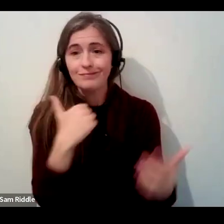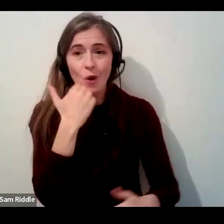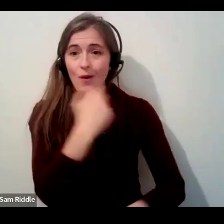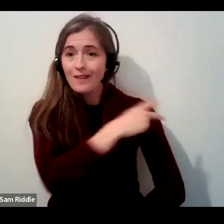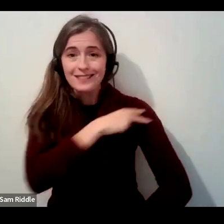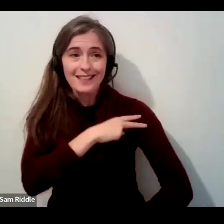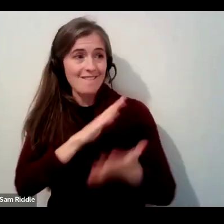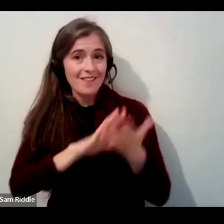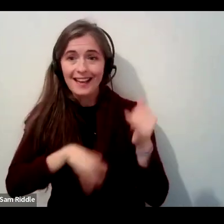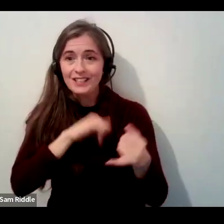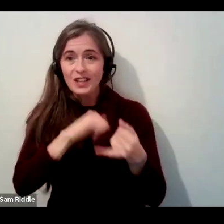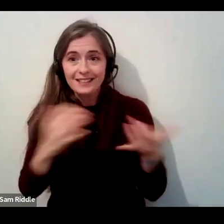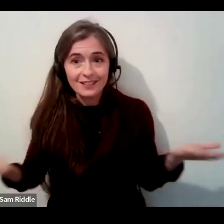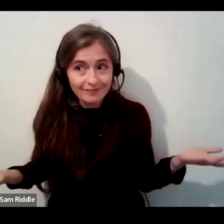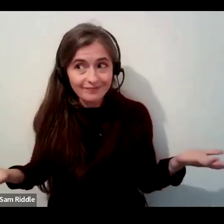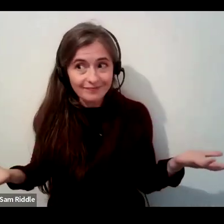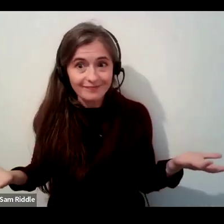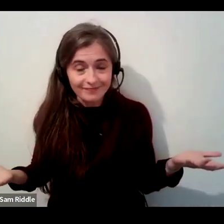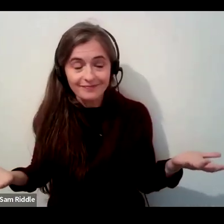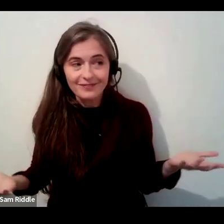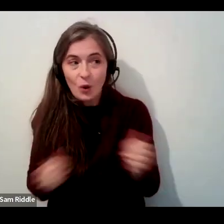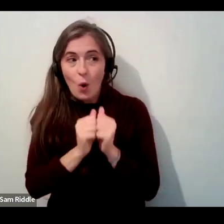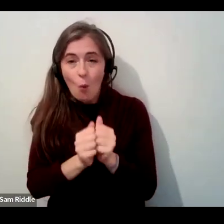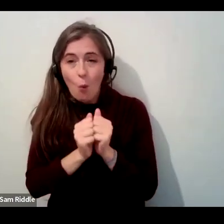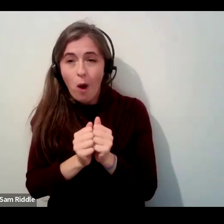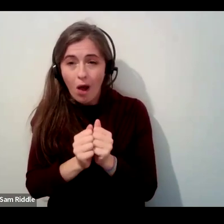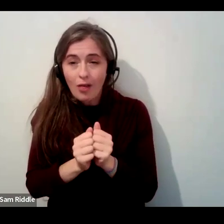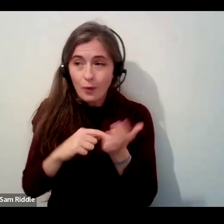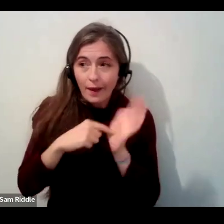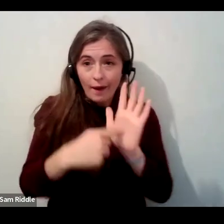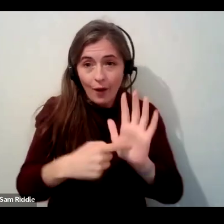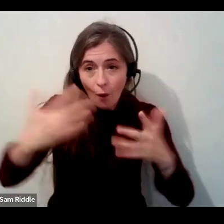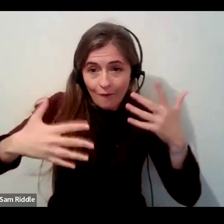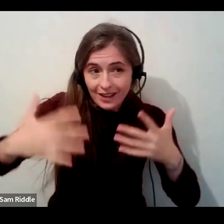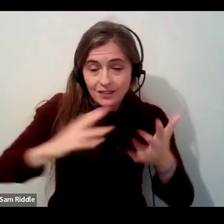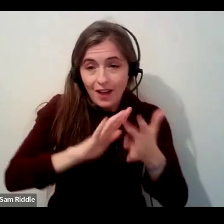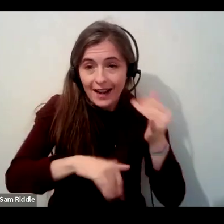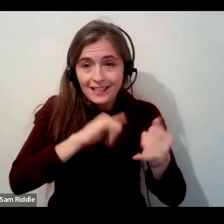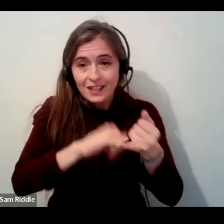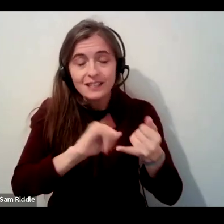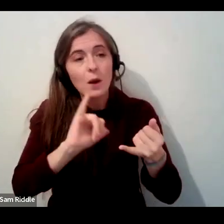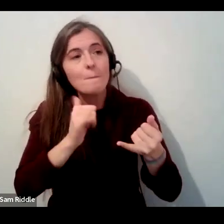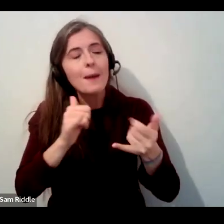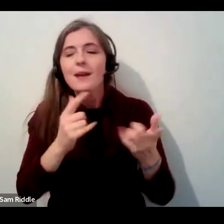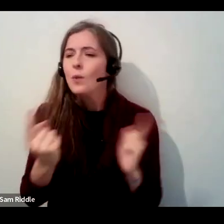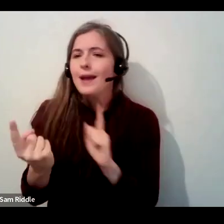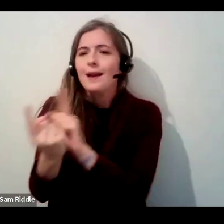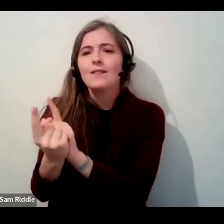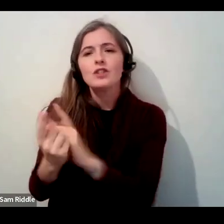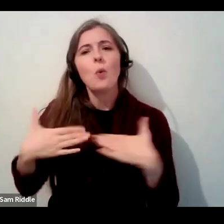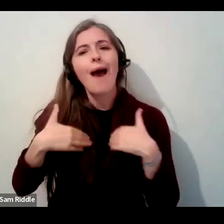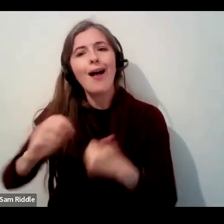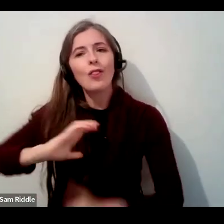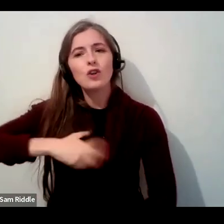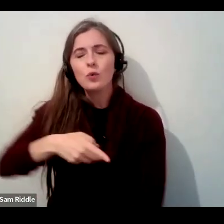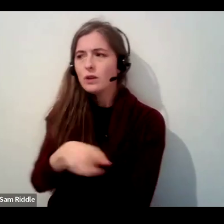in the NHS. So I think it's worth us getting some figures out about that and possibly approaching some of the health unions as well to find out if